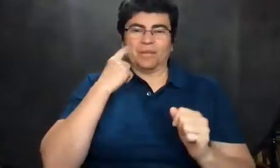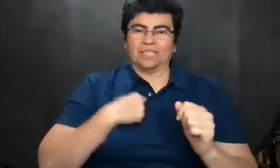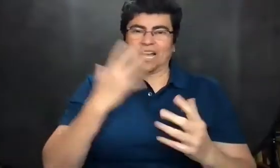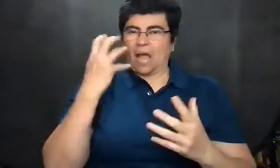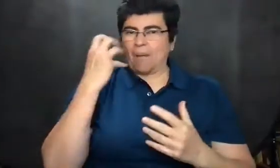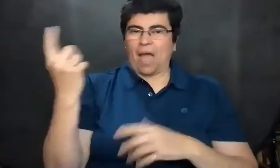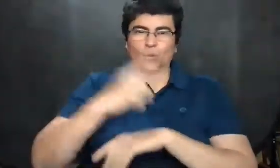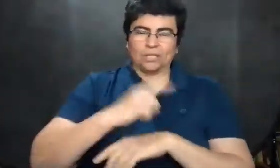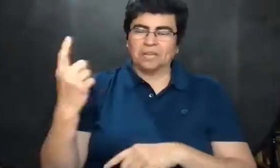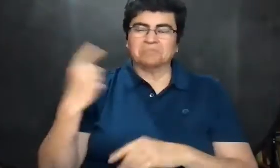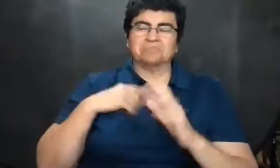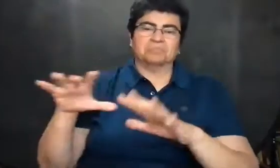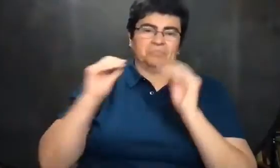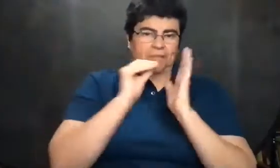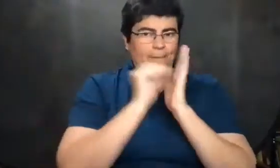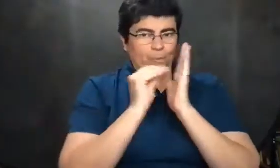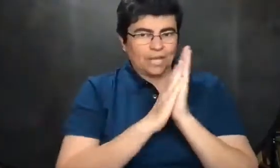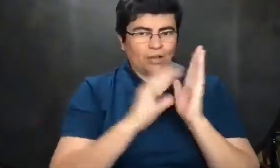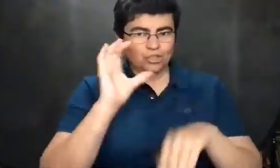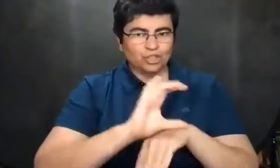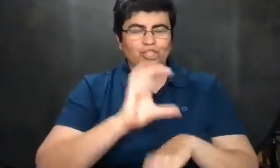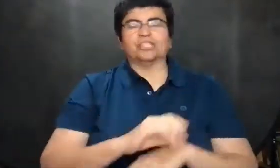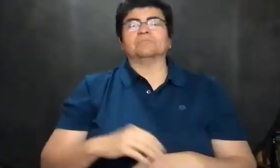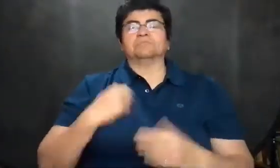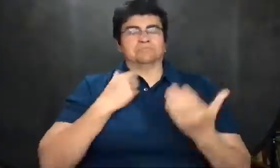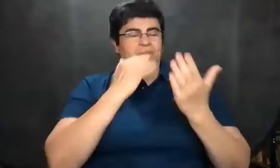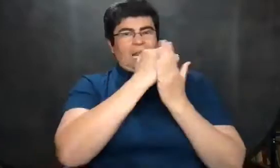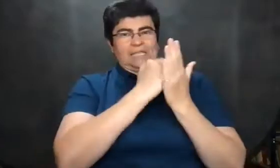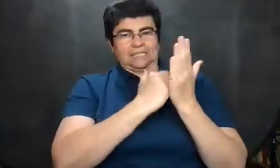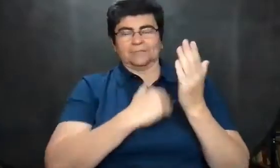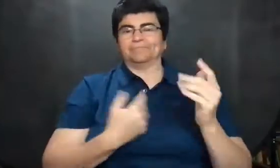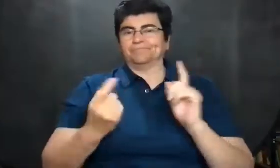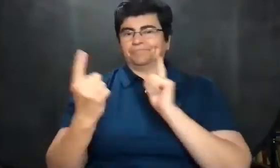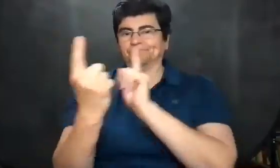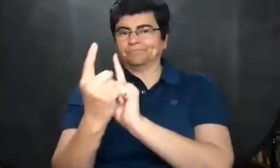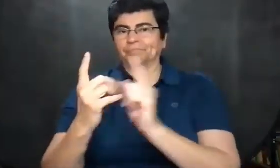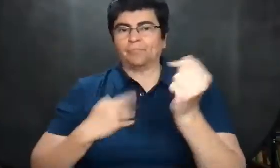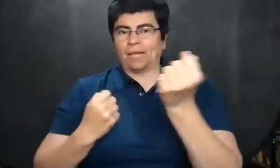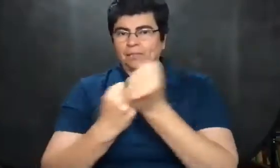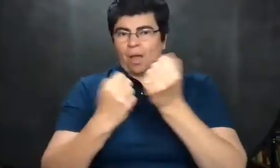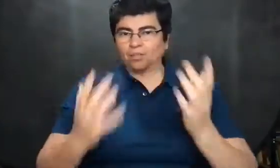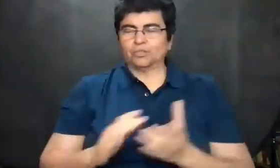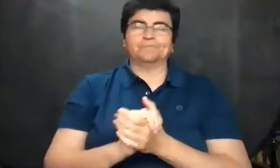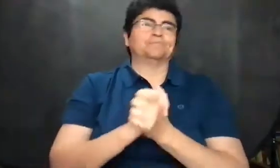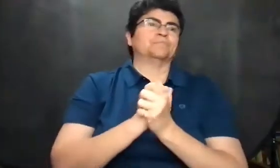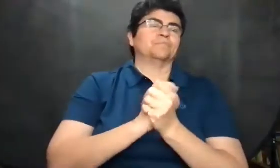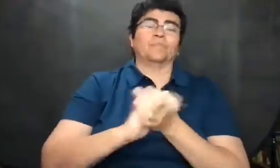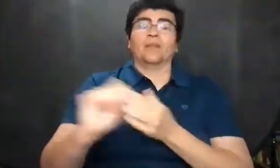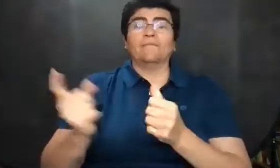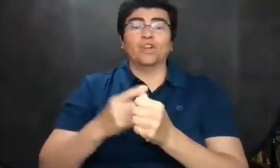And I took this list, and I went to my sponsor, and the first thing she said to me was, well, you can